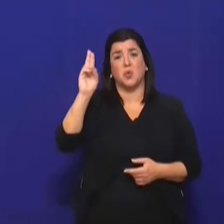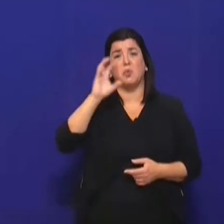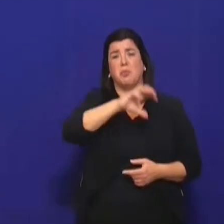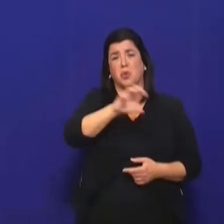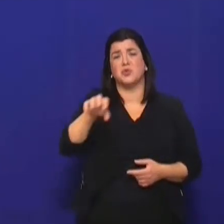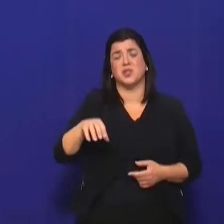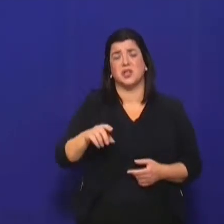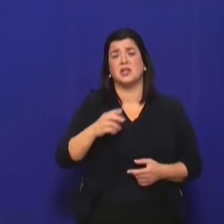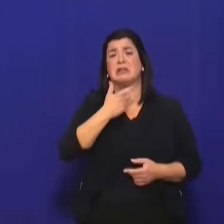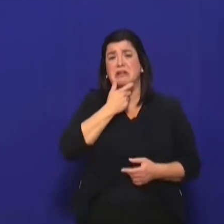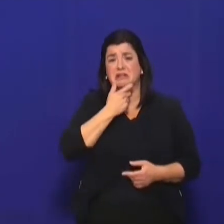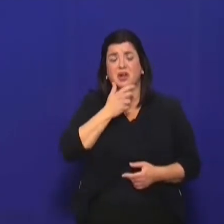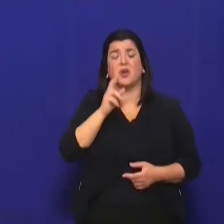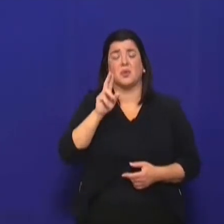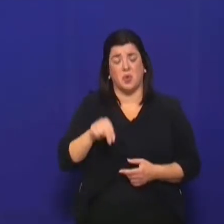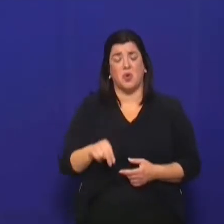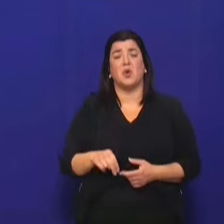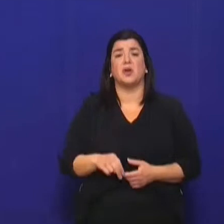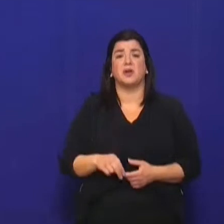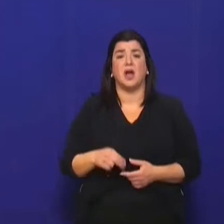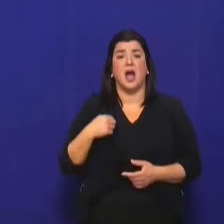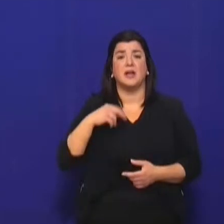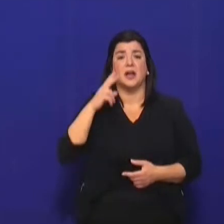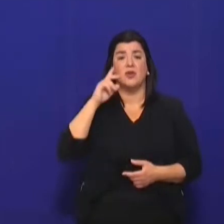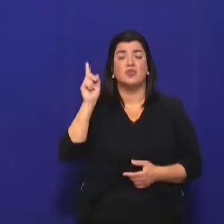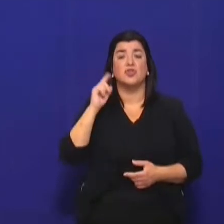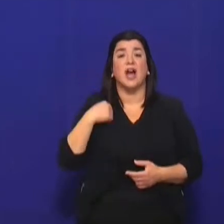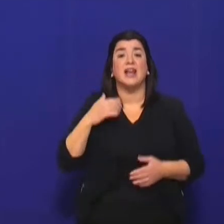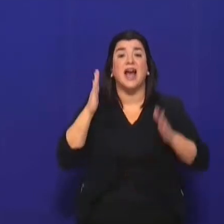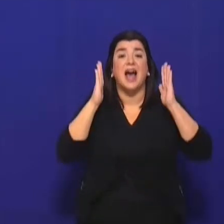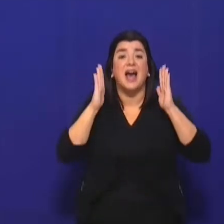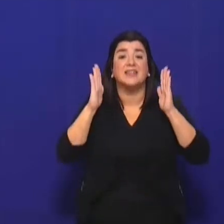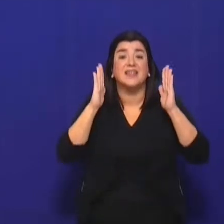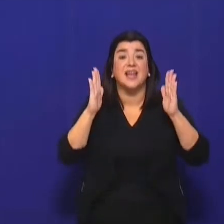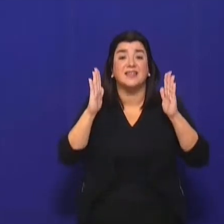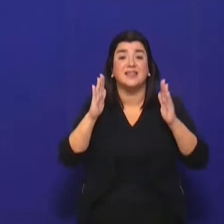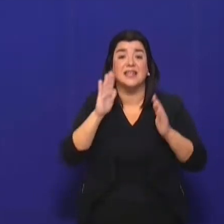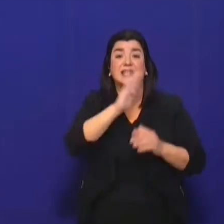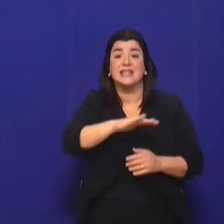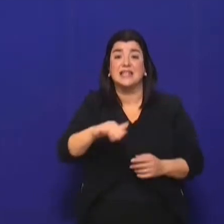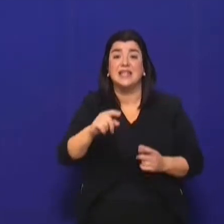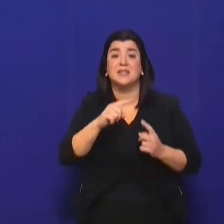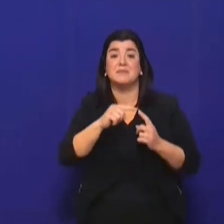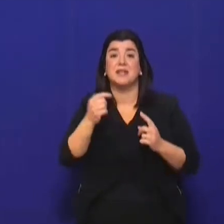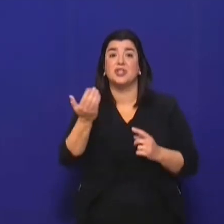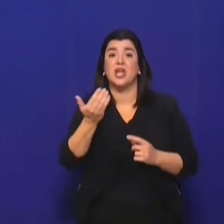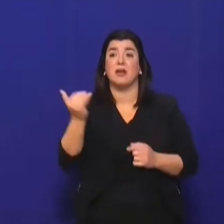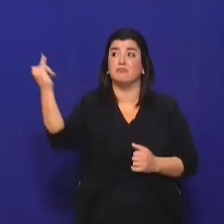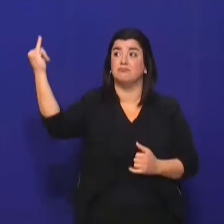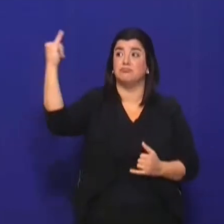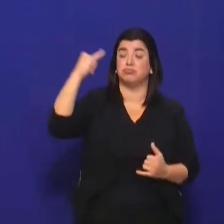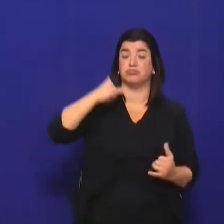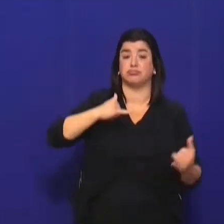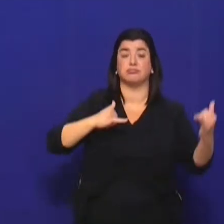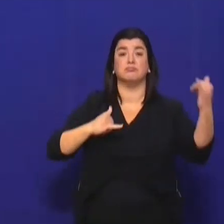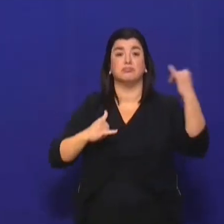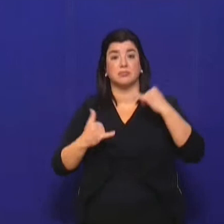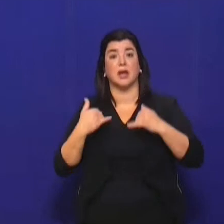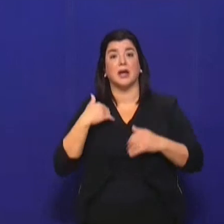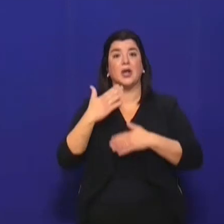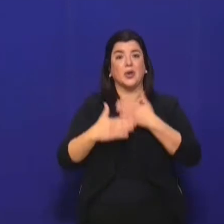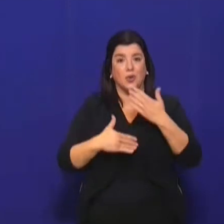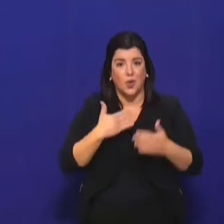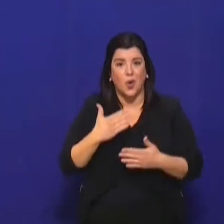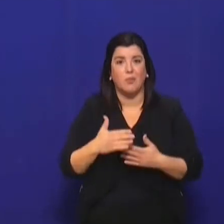u l-Ingilterra aħna naraw li aħna rridu nqogħdu attenti wkoll minn dawk in-nies li ġejjin minn barra minn Malta, u allura aħna